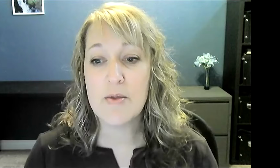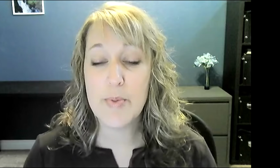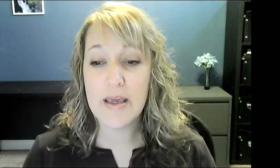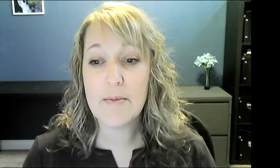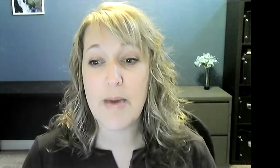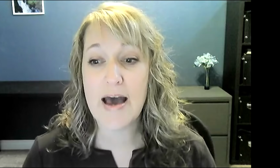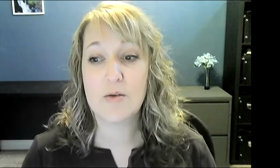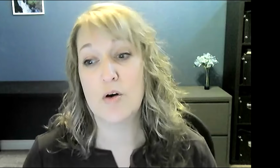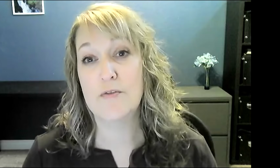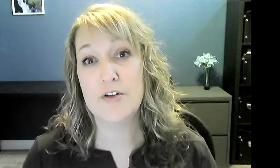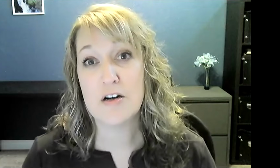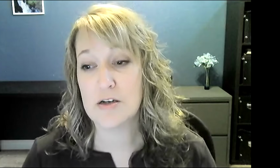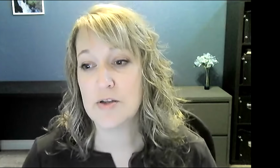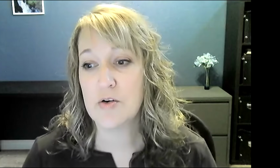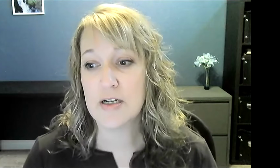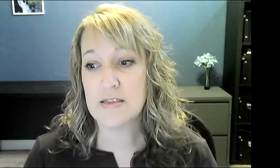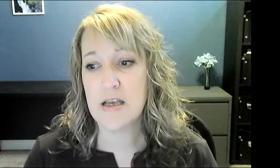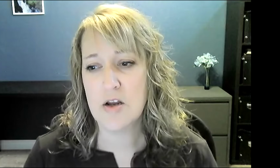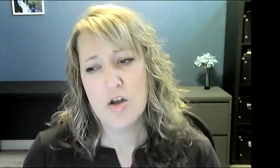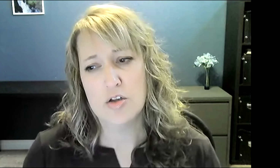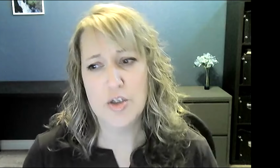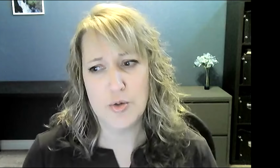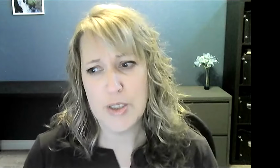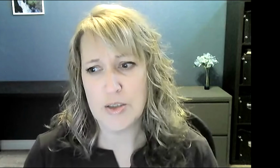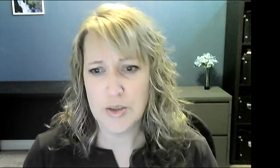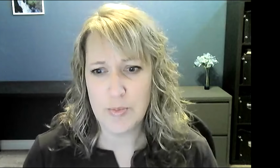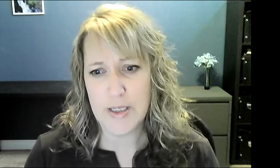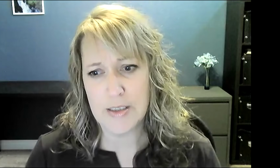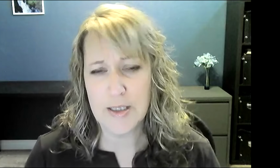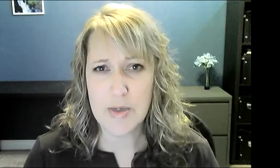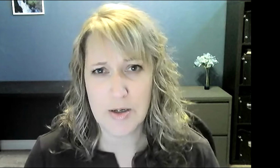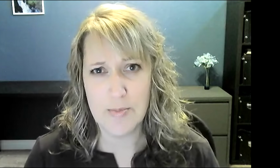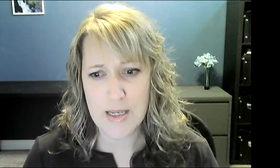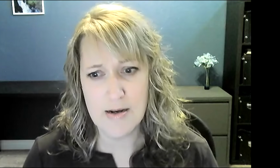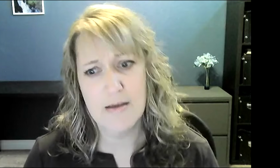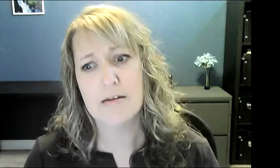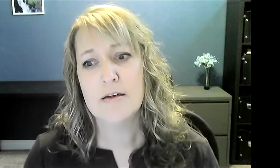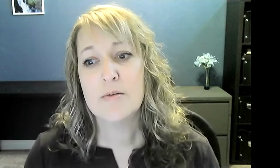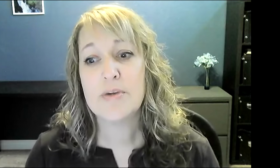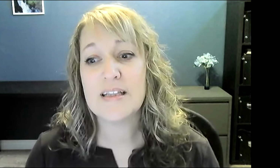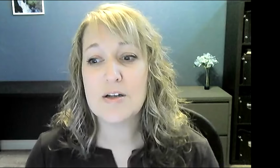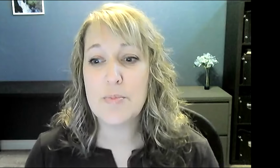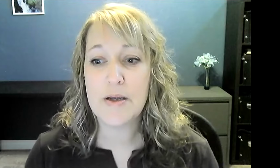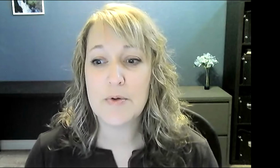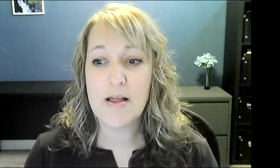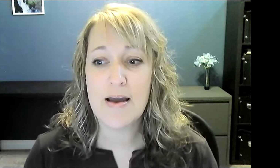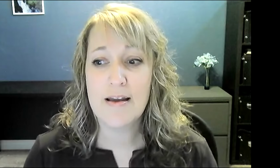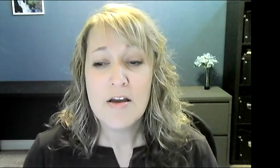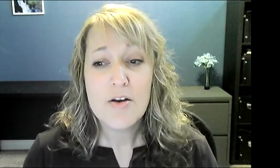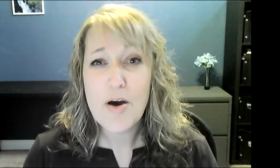The big bad wolf knocked on the door and said, little pig, let me come in." But the little pig replied, "Not